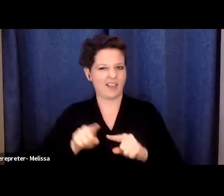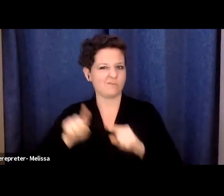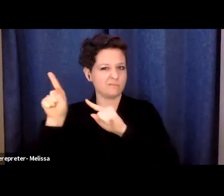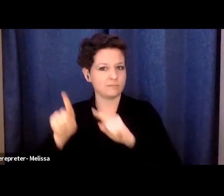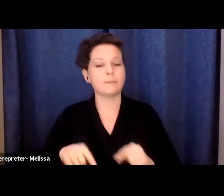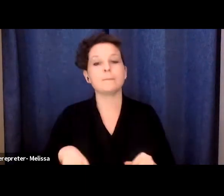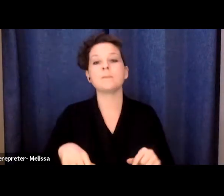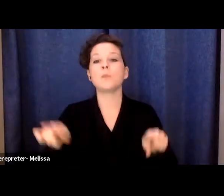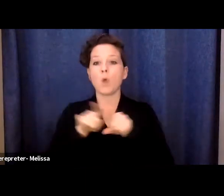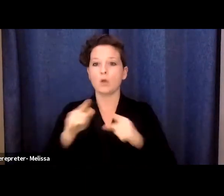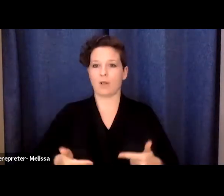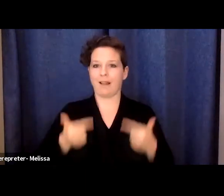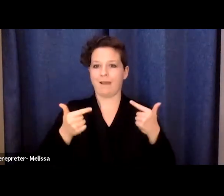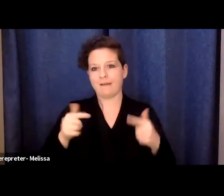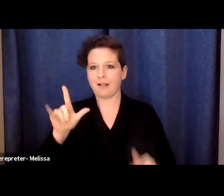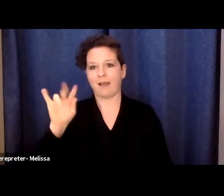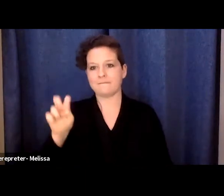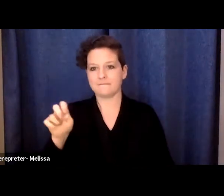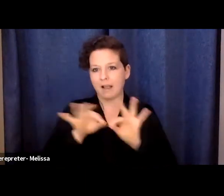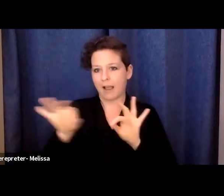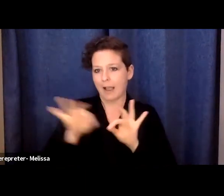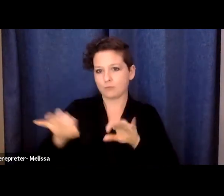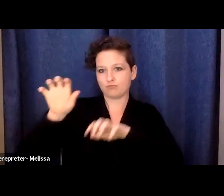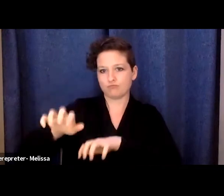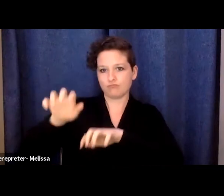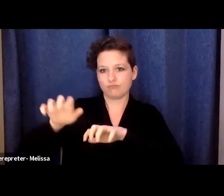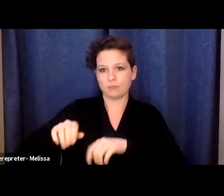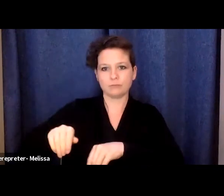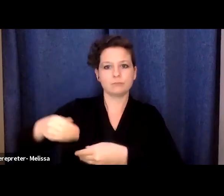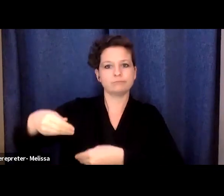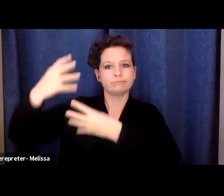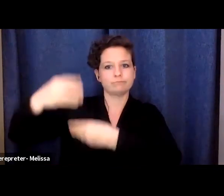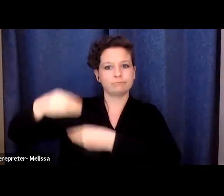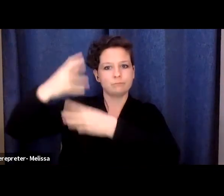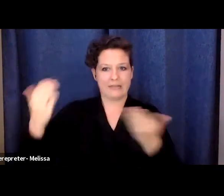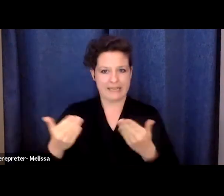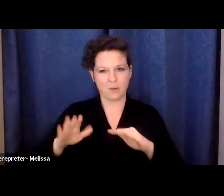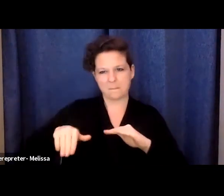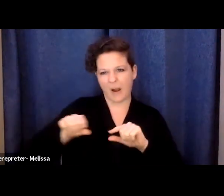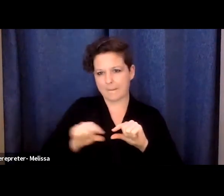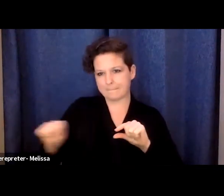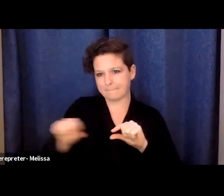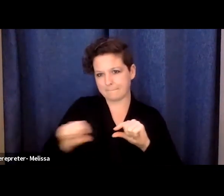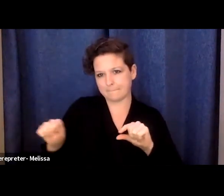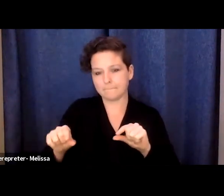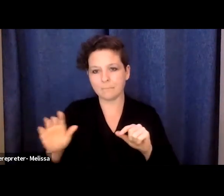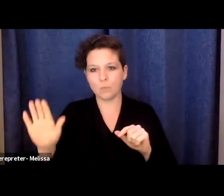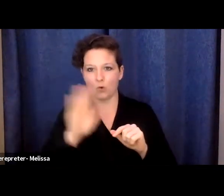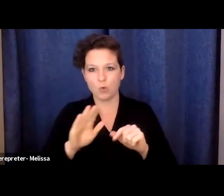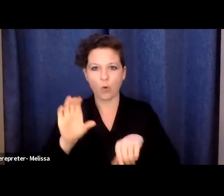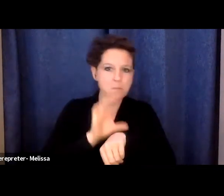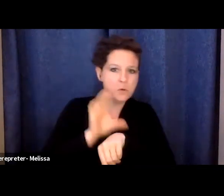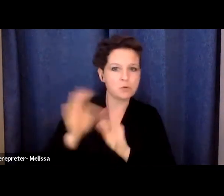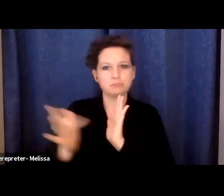live captions. If you want to see those are often located on the bottom of your screen on most devices.